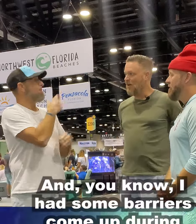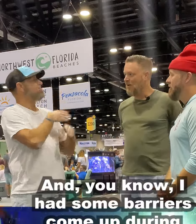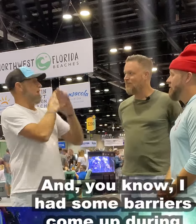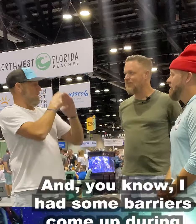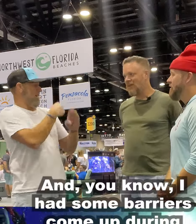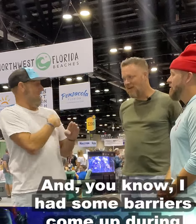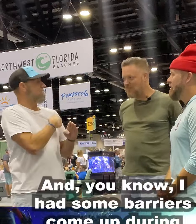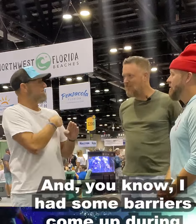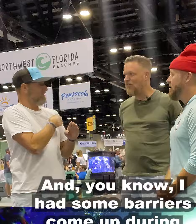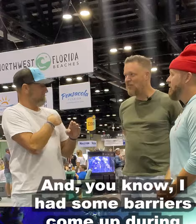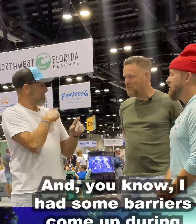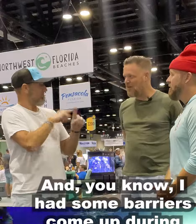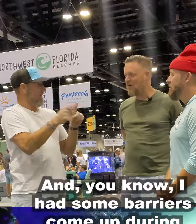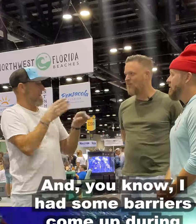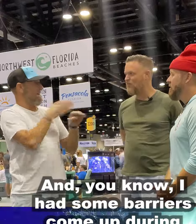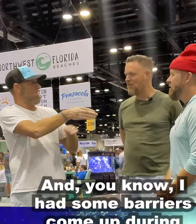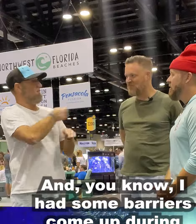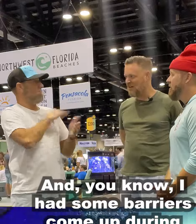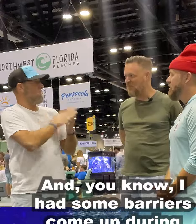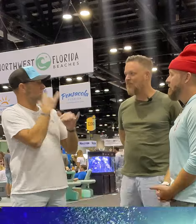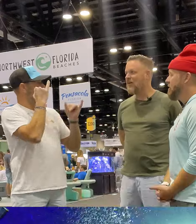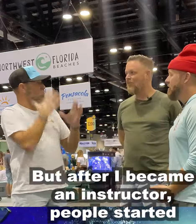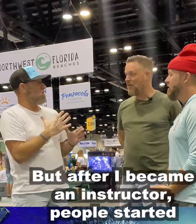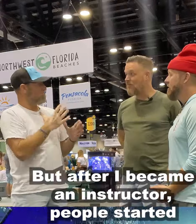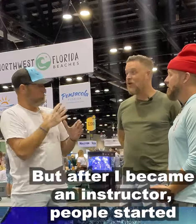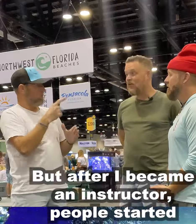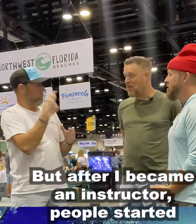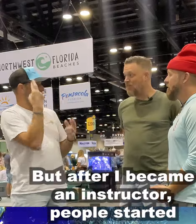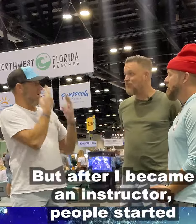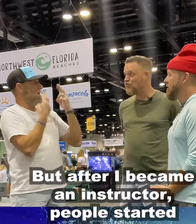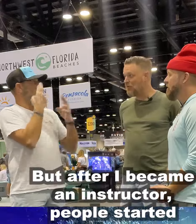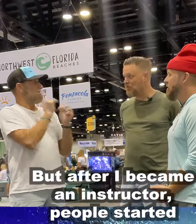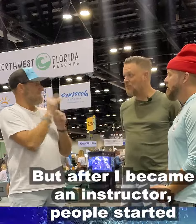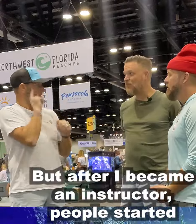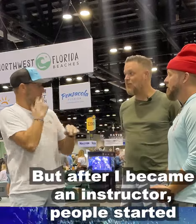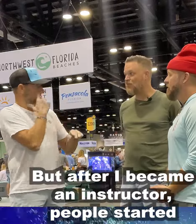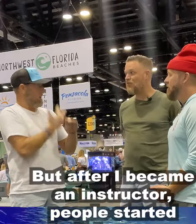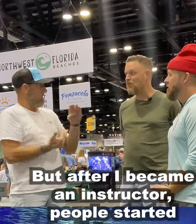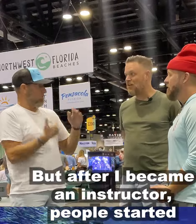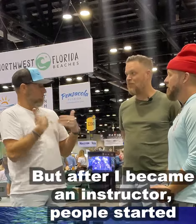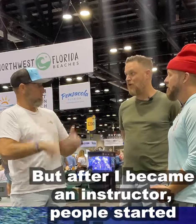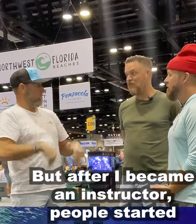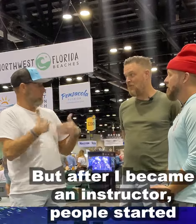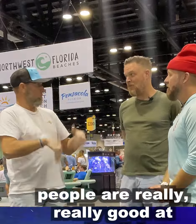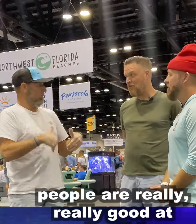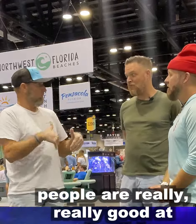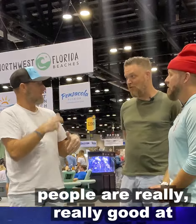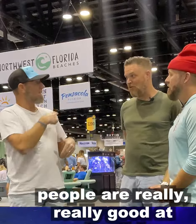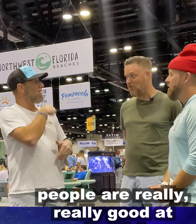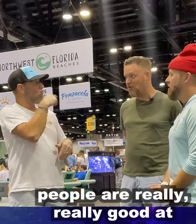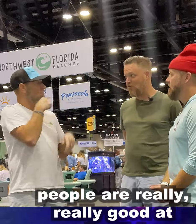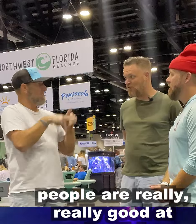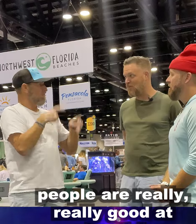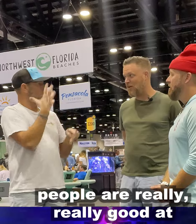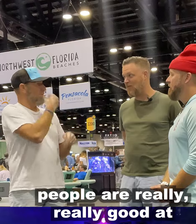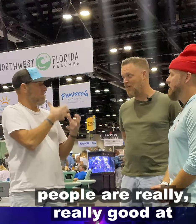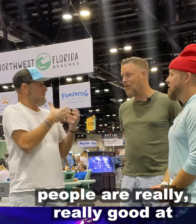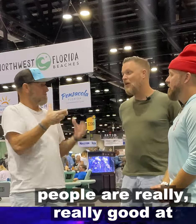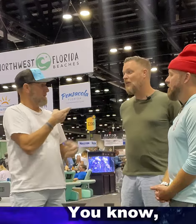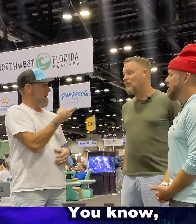And I had some barriers come up during that time, but after I became an instructor, people started realizing, wow, deaf people are really, really good at scuba diving. You